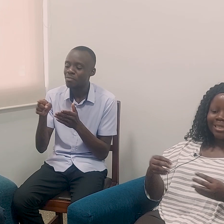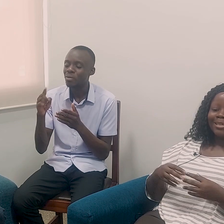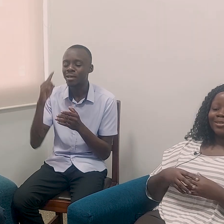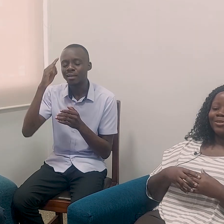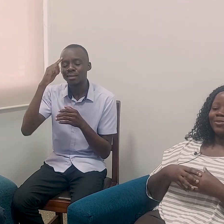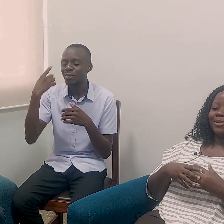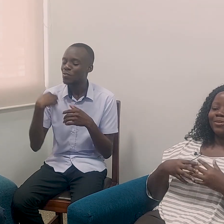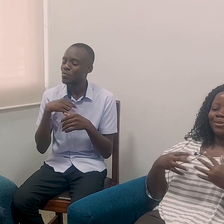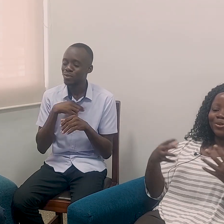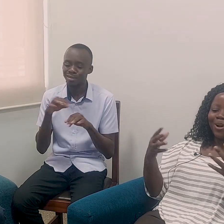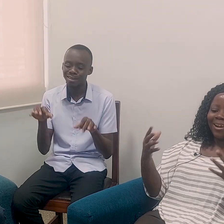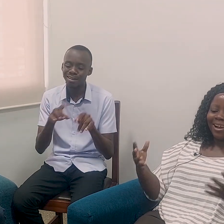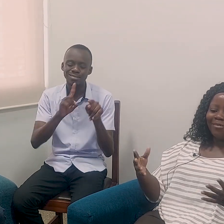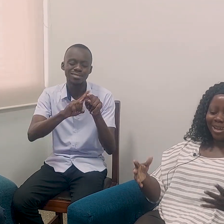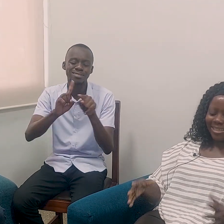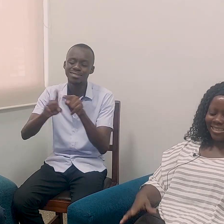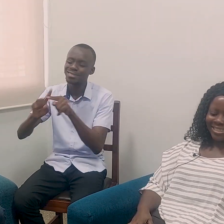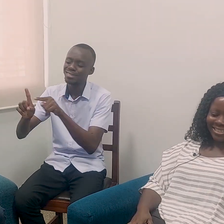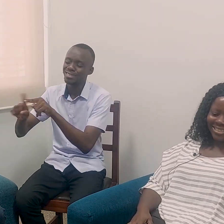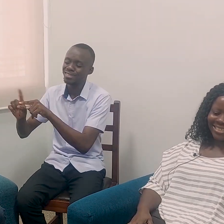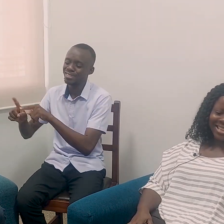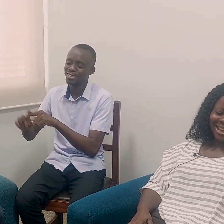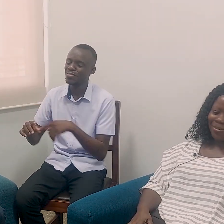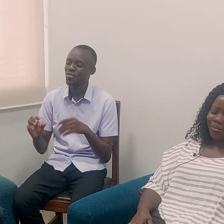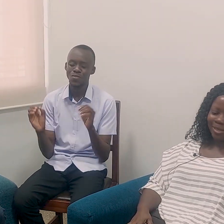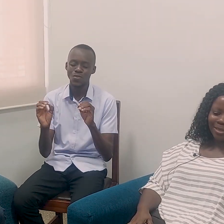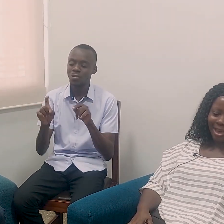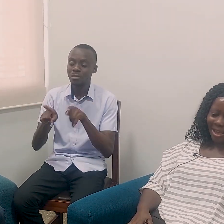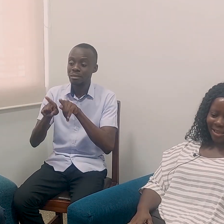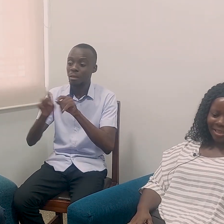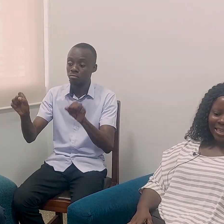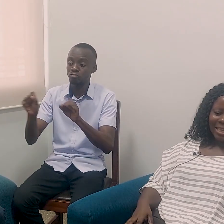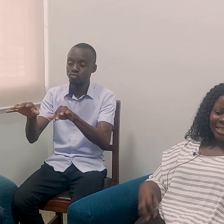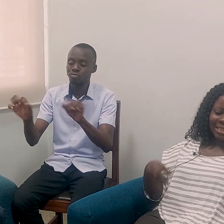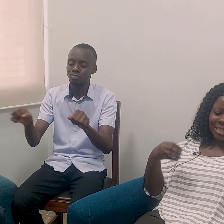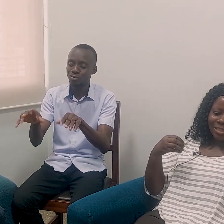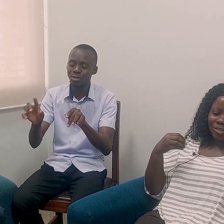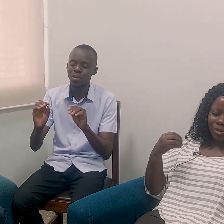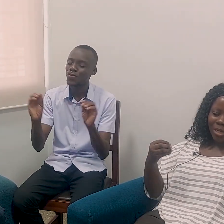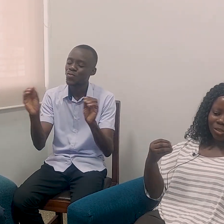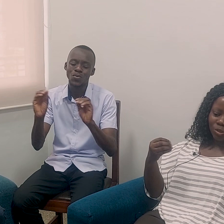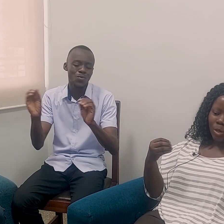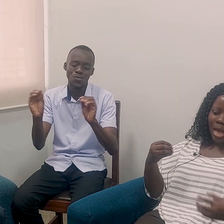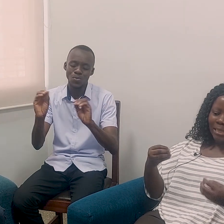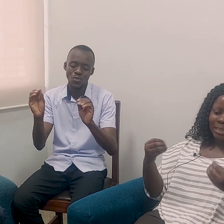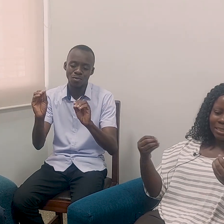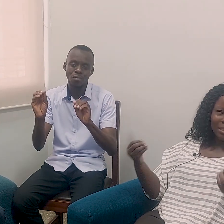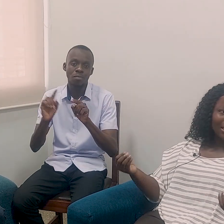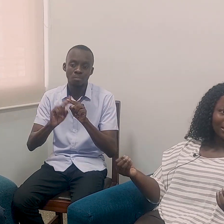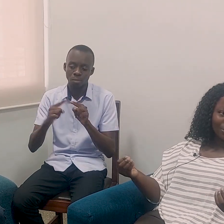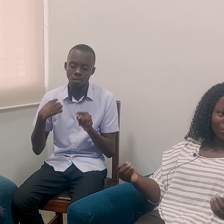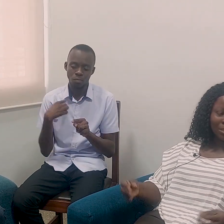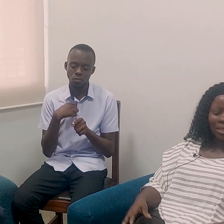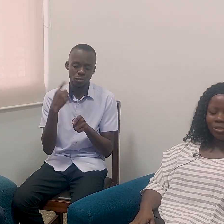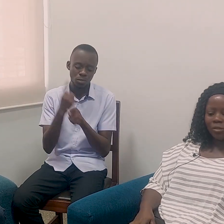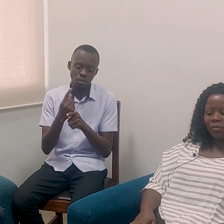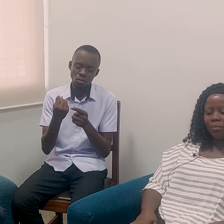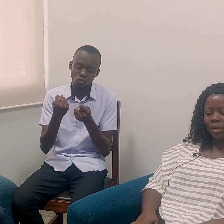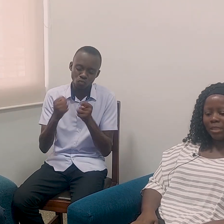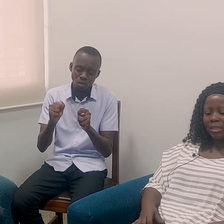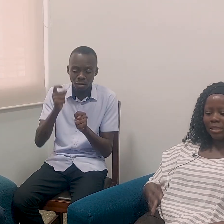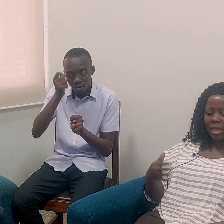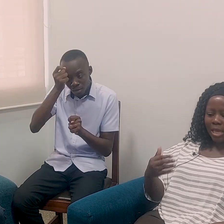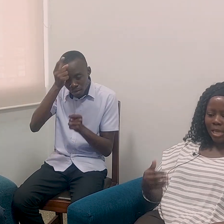hypnosis to be able to uncover the things. Yeah, but nah. It's just trying to understand the concerns of